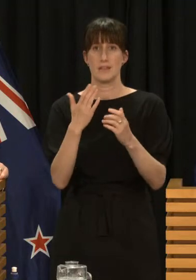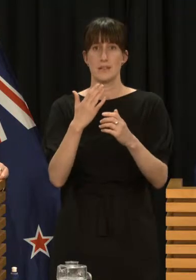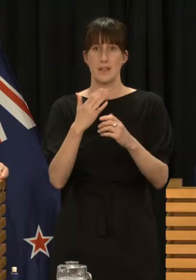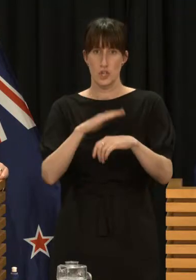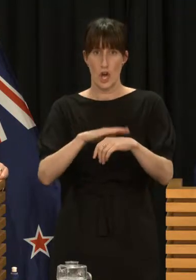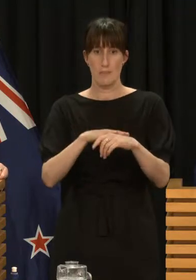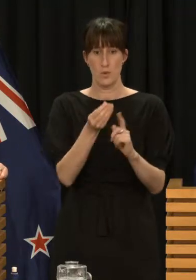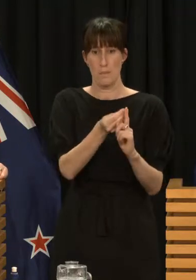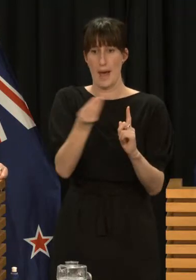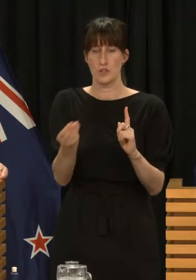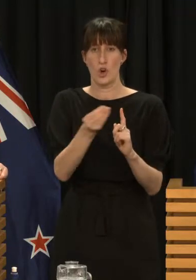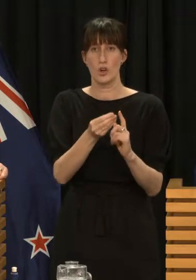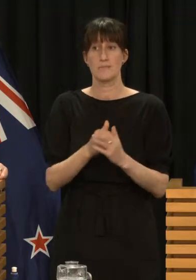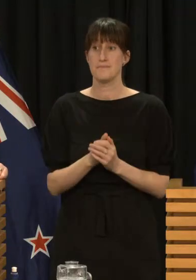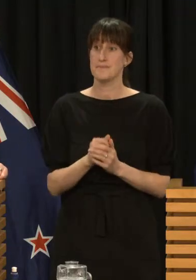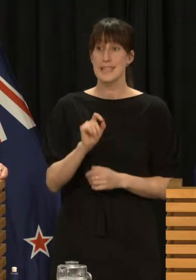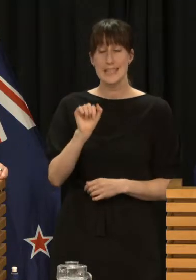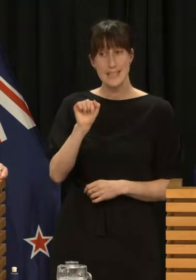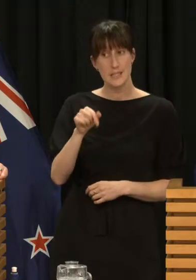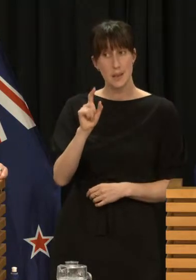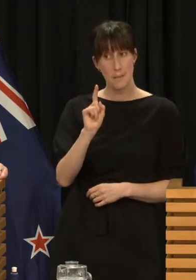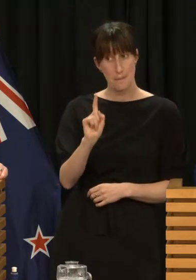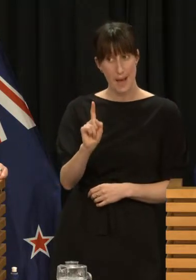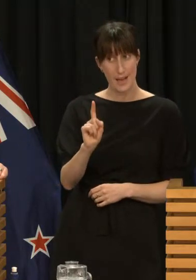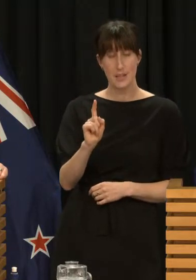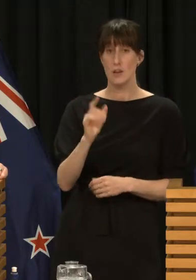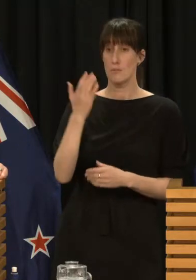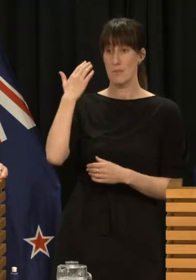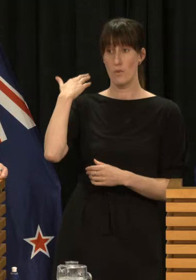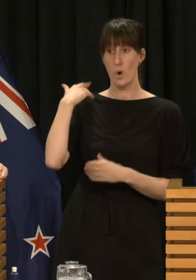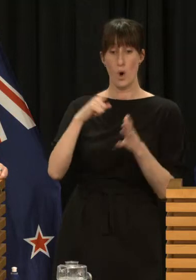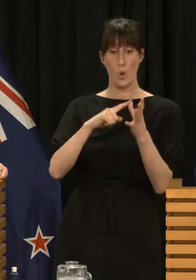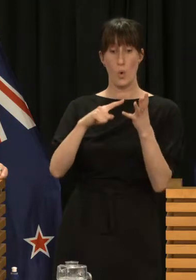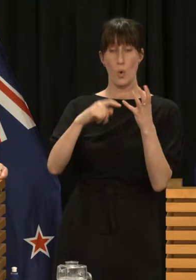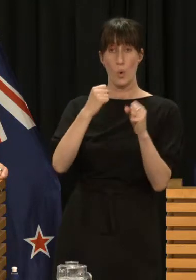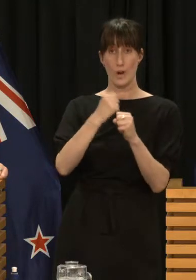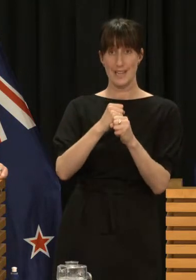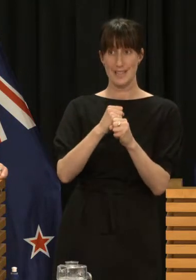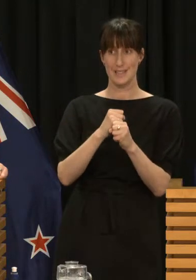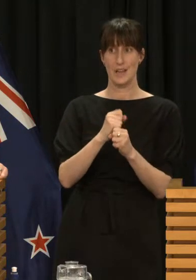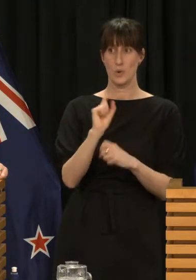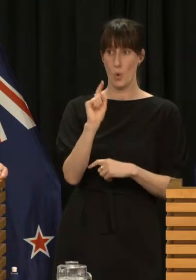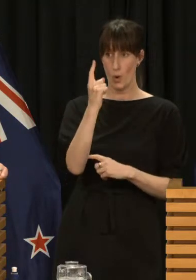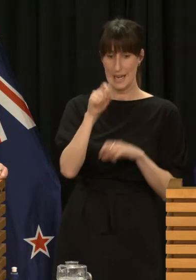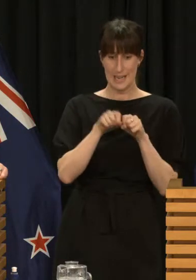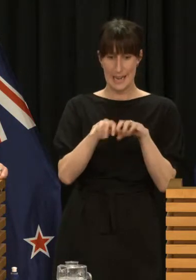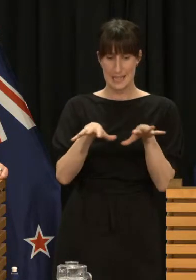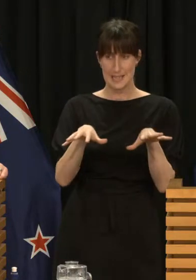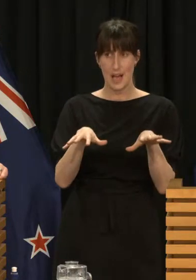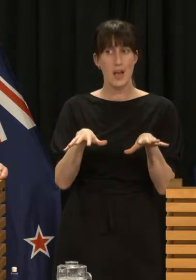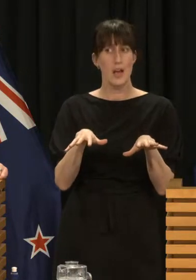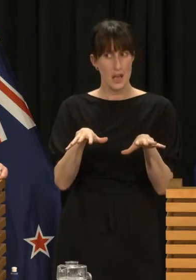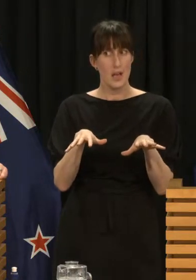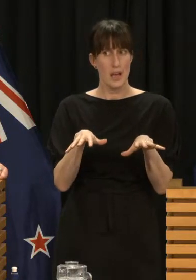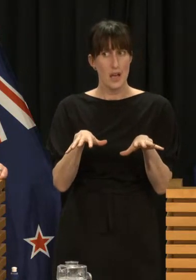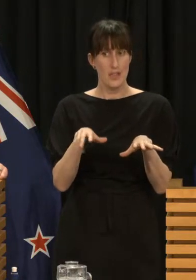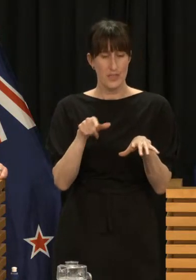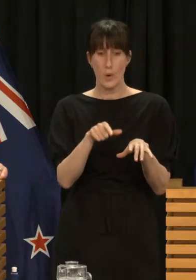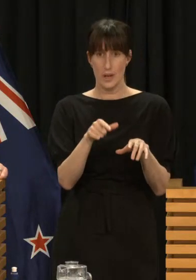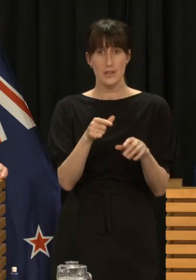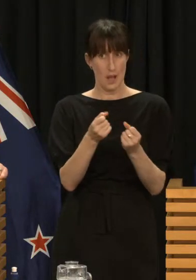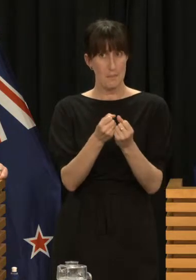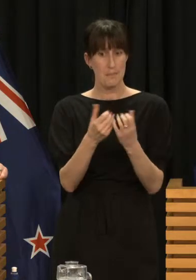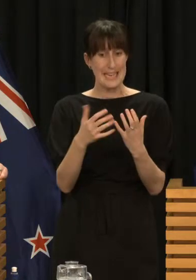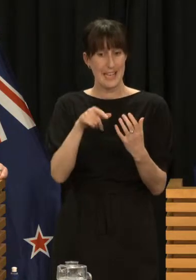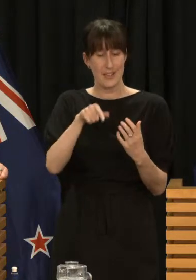the cases there, the 179 cases, were all the same genome, there were about 4 cases there that we weren't able to epidemiologically link